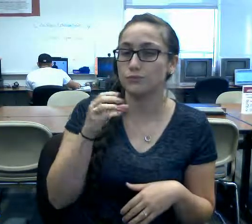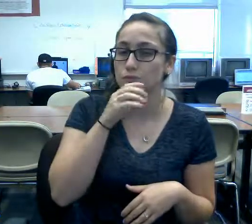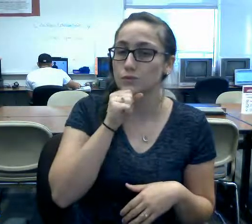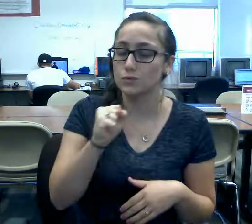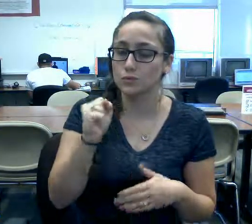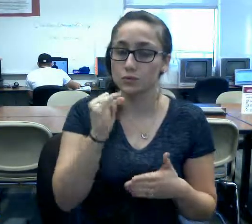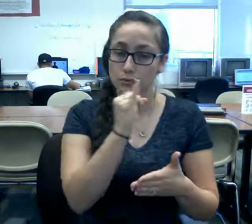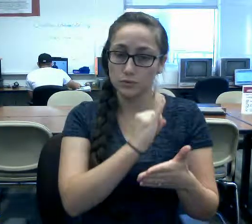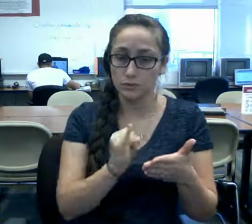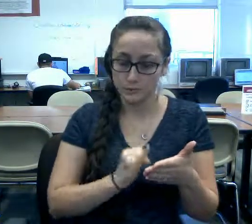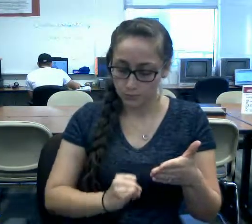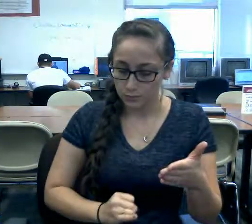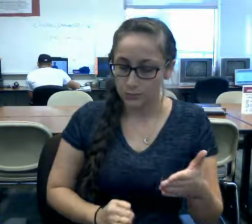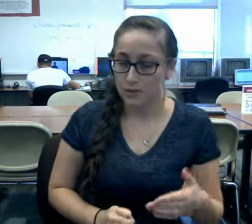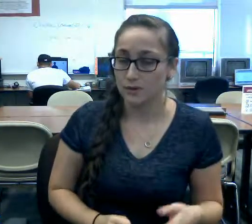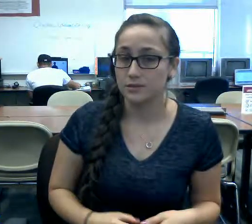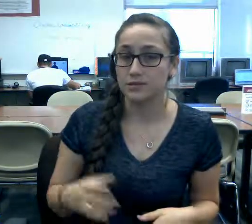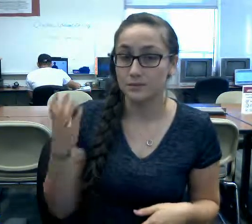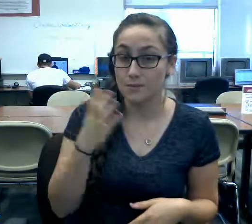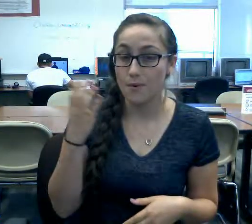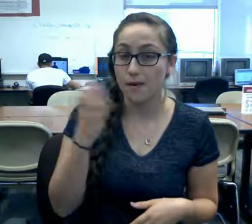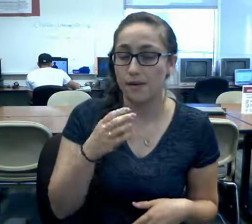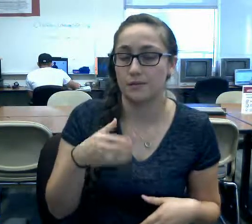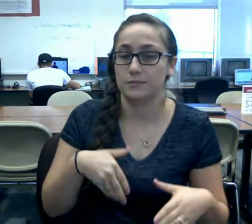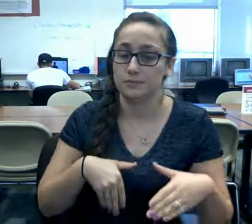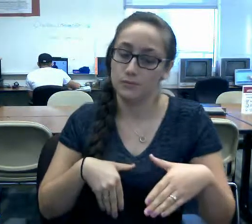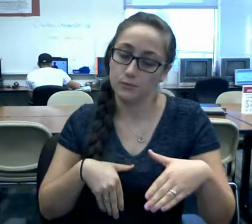Okay, guidance, and then what day of the week do you meet for that class?